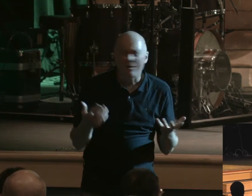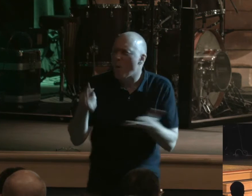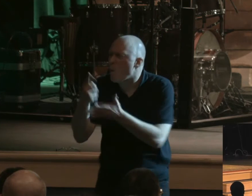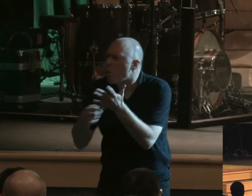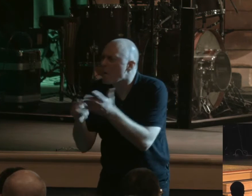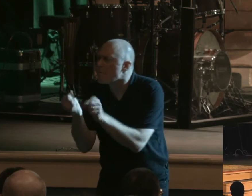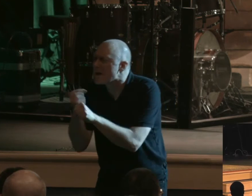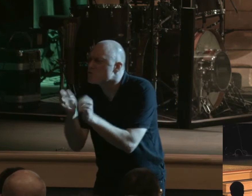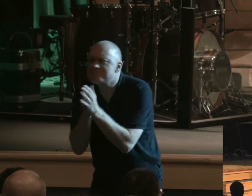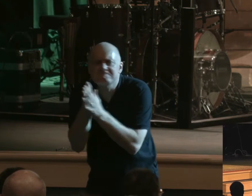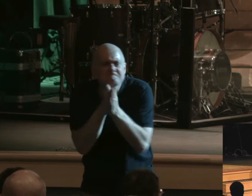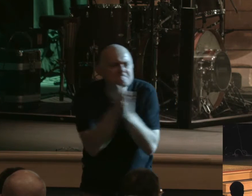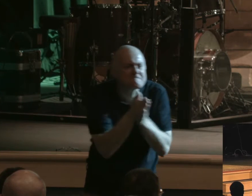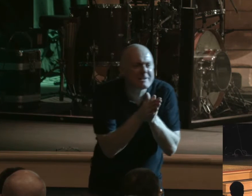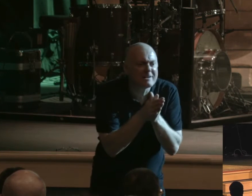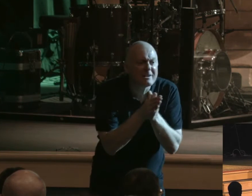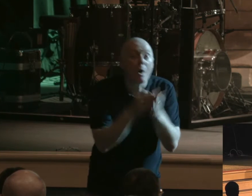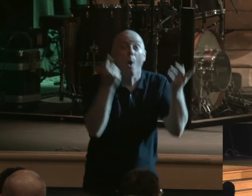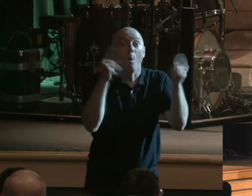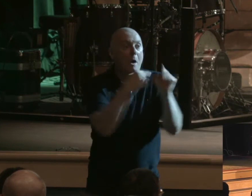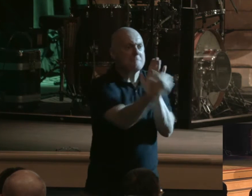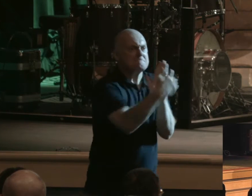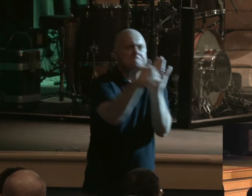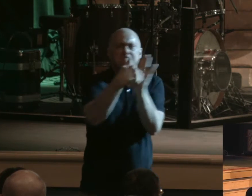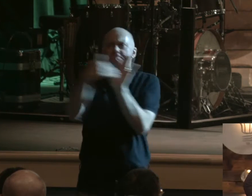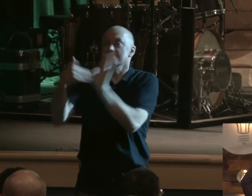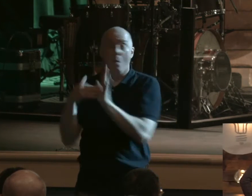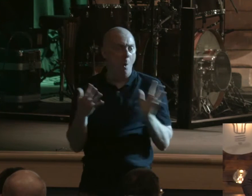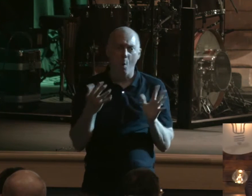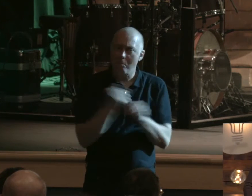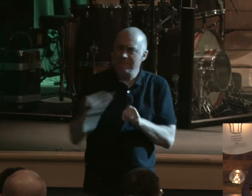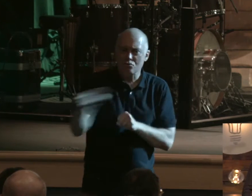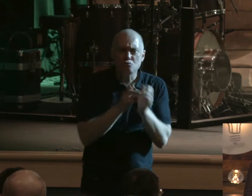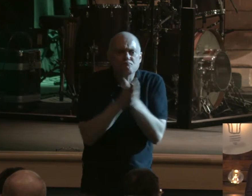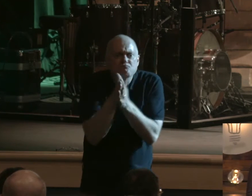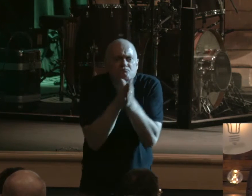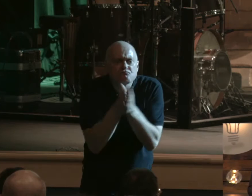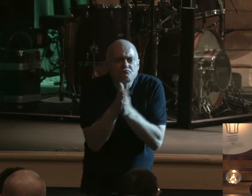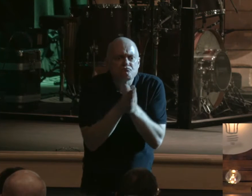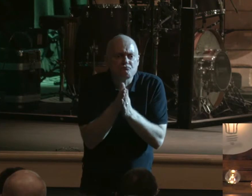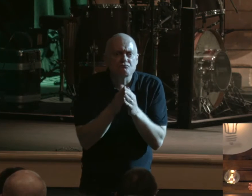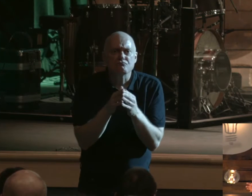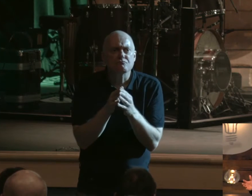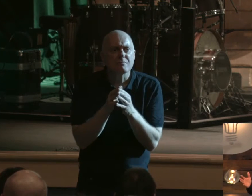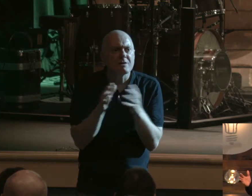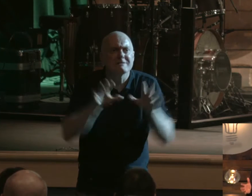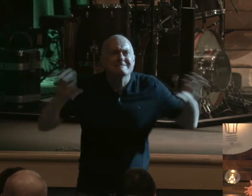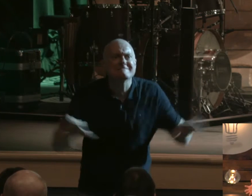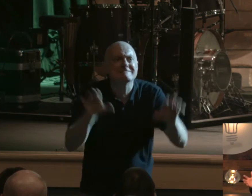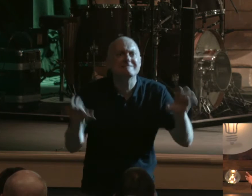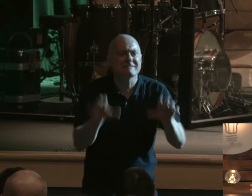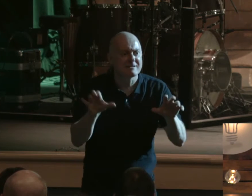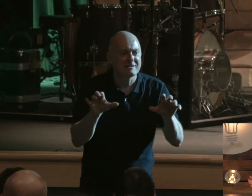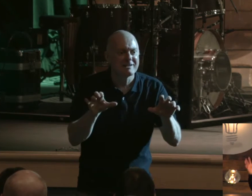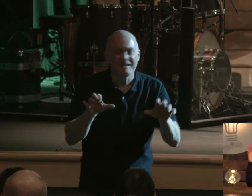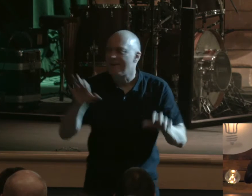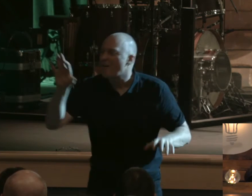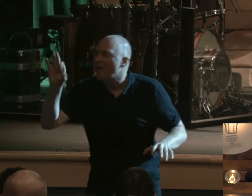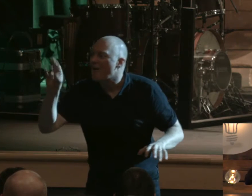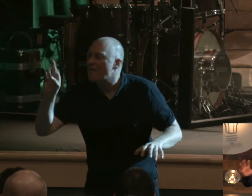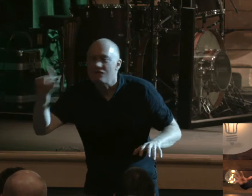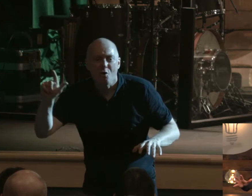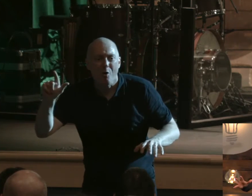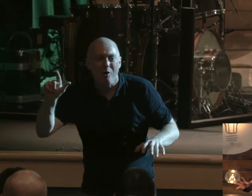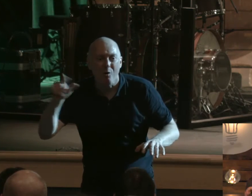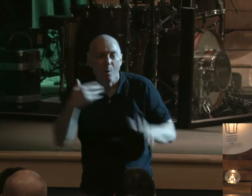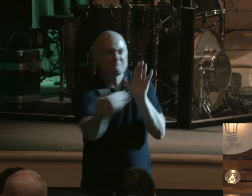What motivates us? The opposition that can come against us, as much as it may be discouraging, it can be very, very much a fuel for the source of